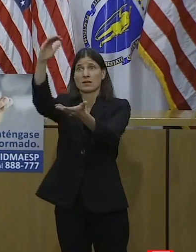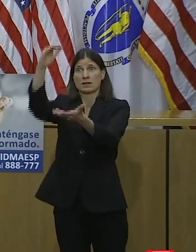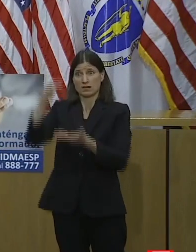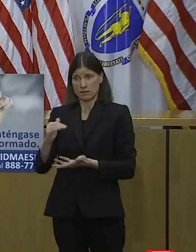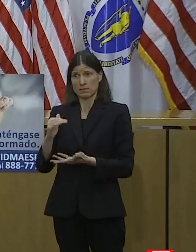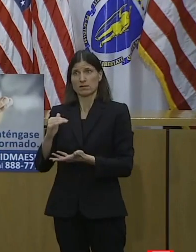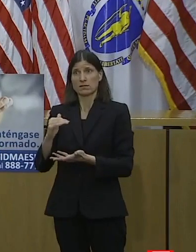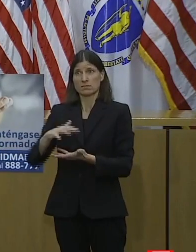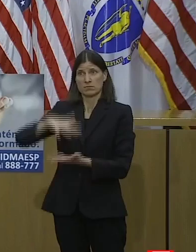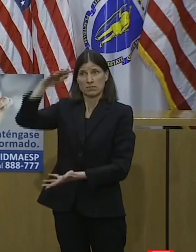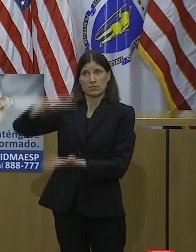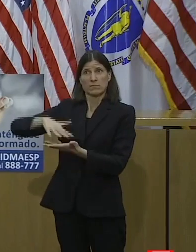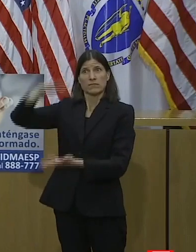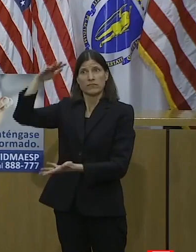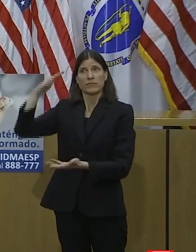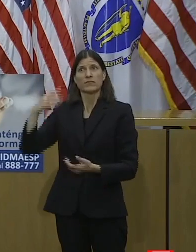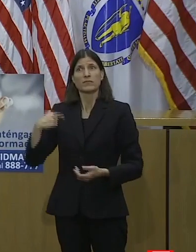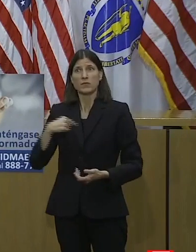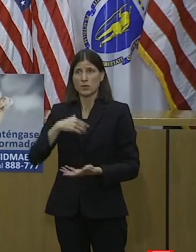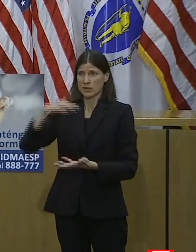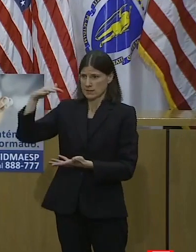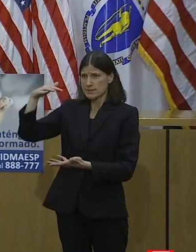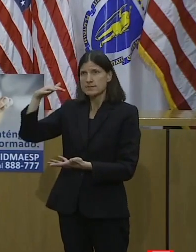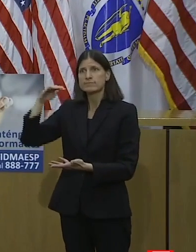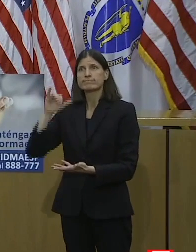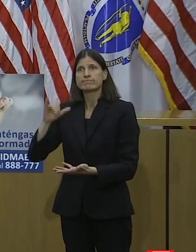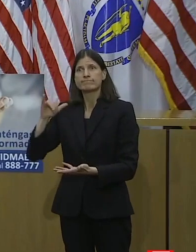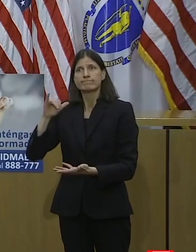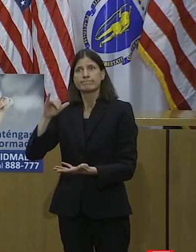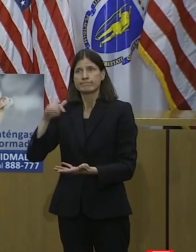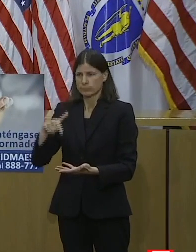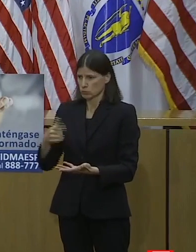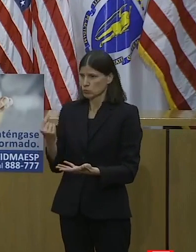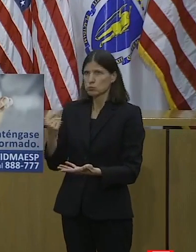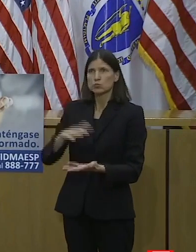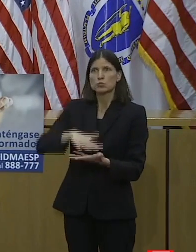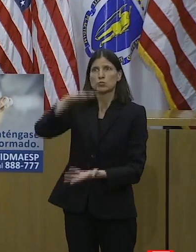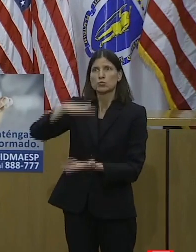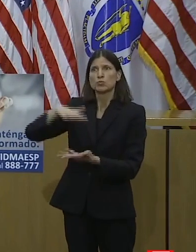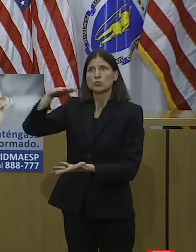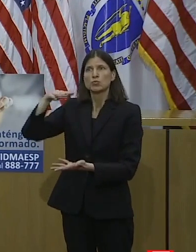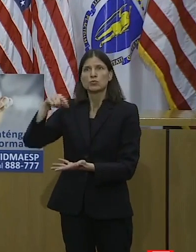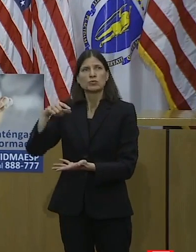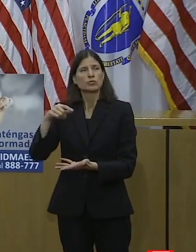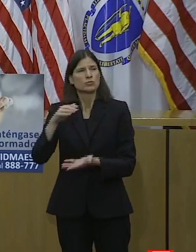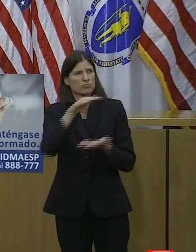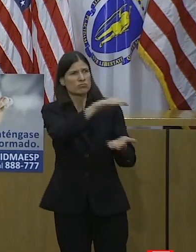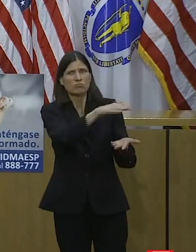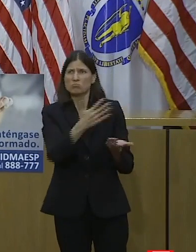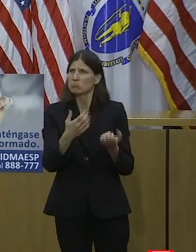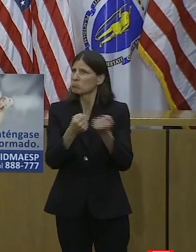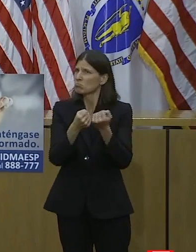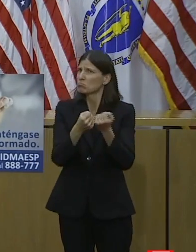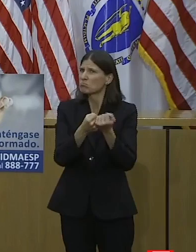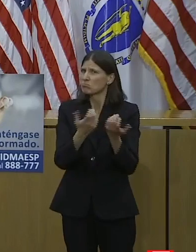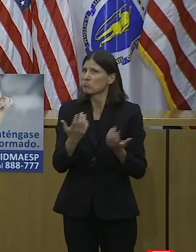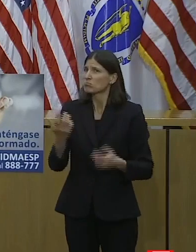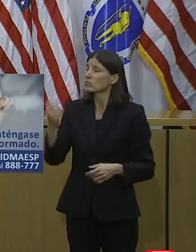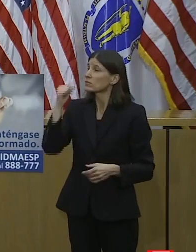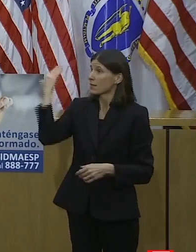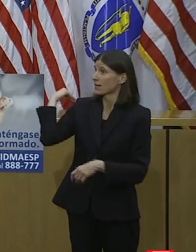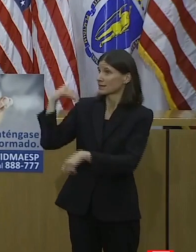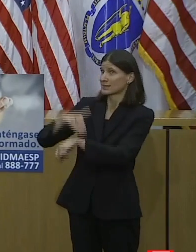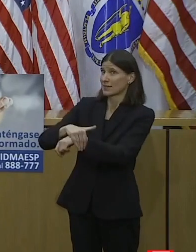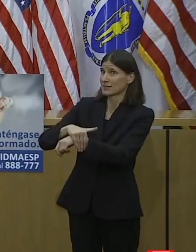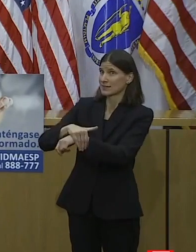You know, we had a shipment of stuff that came into Logan the other night that came into the U.S. through Alaska. I think the bottom